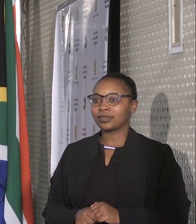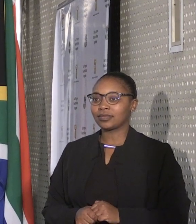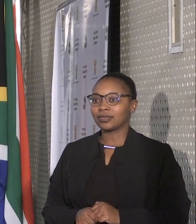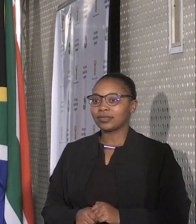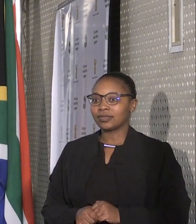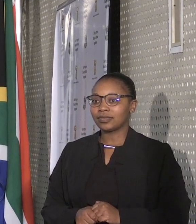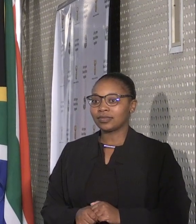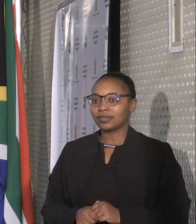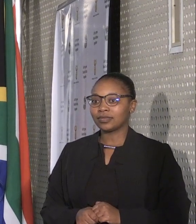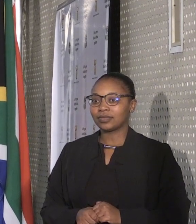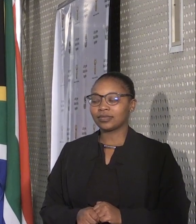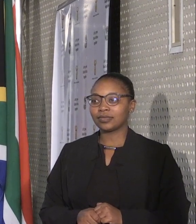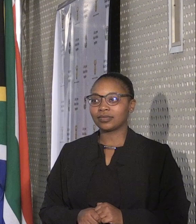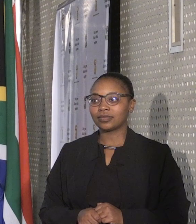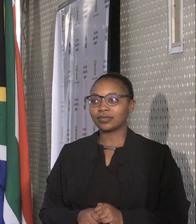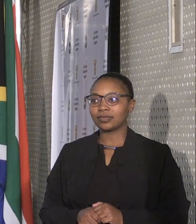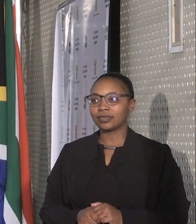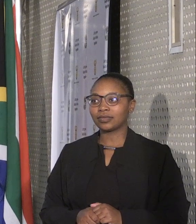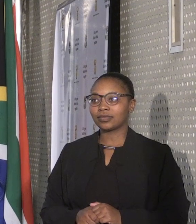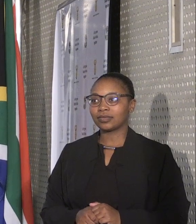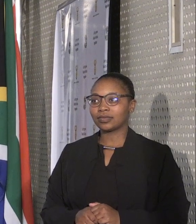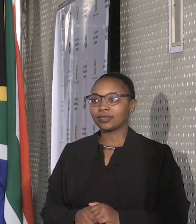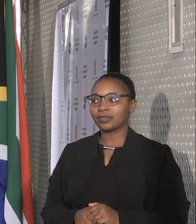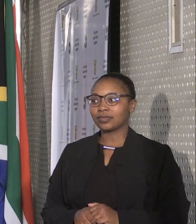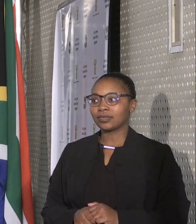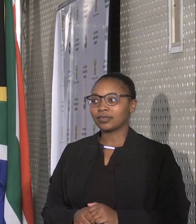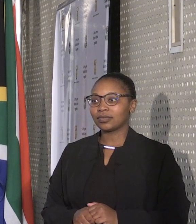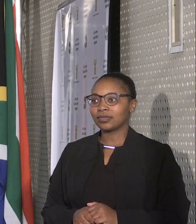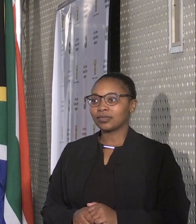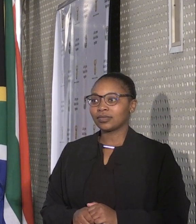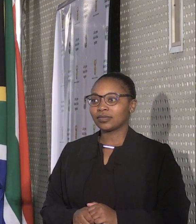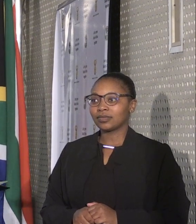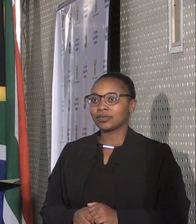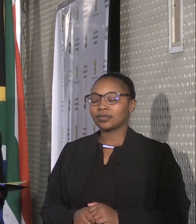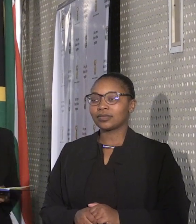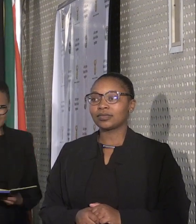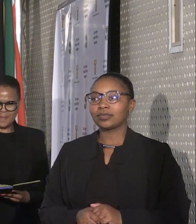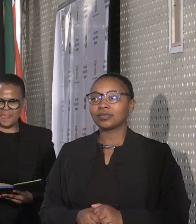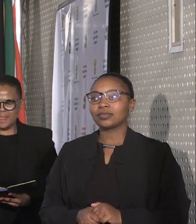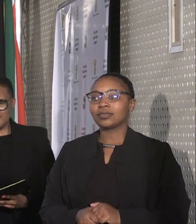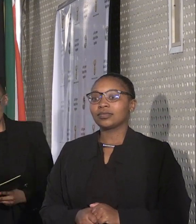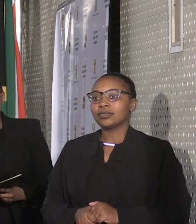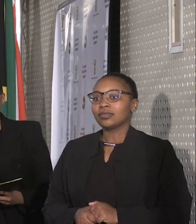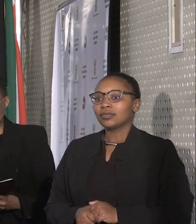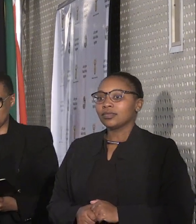What's the question here? Will it happen again after the system is